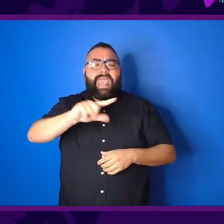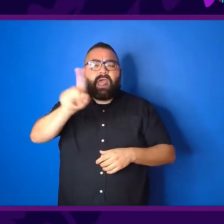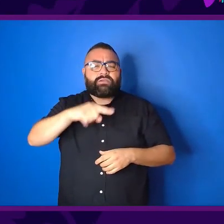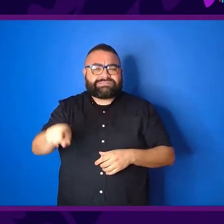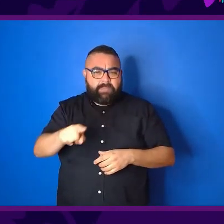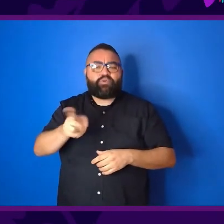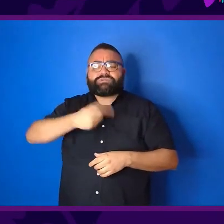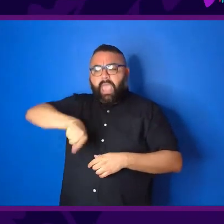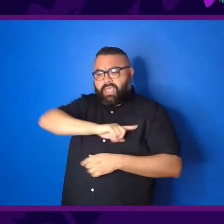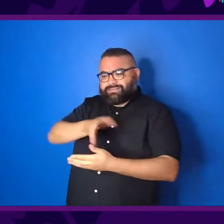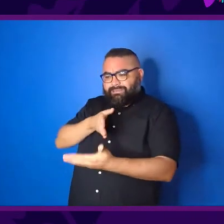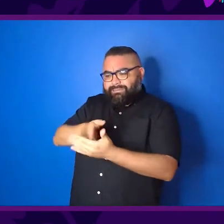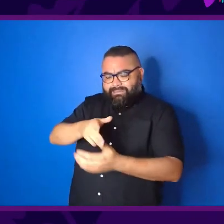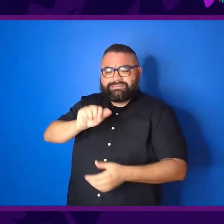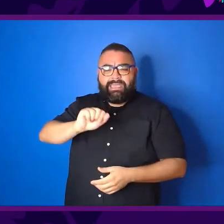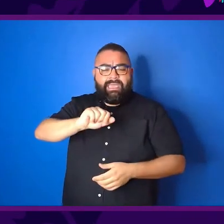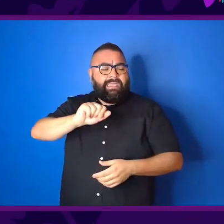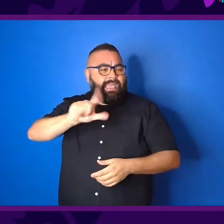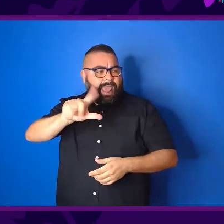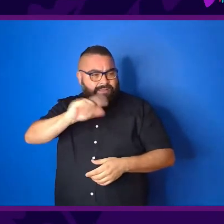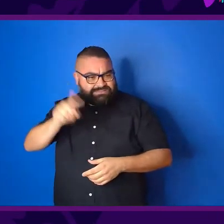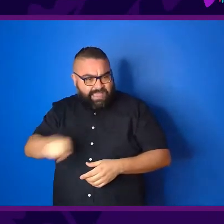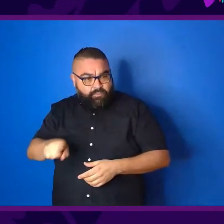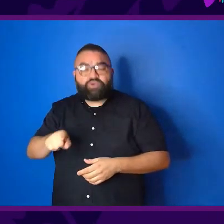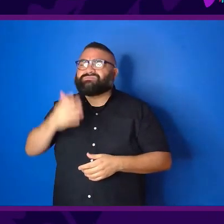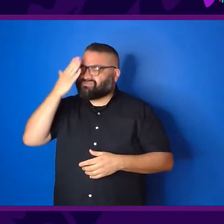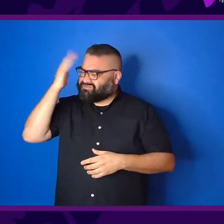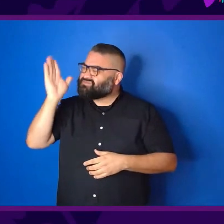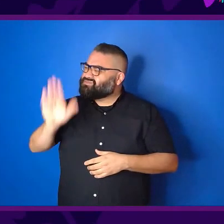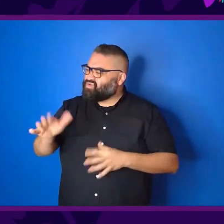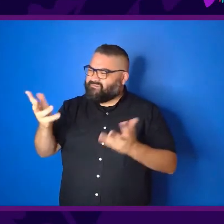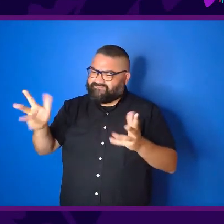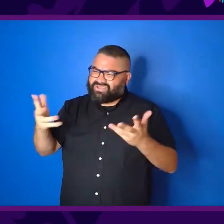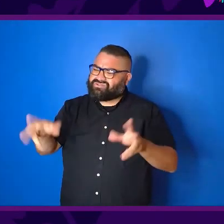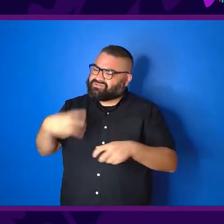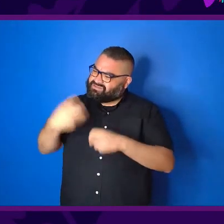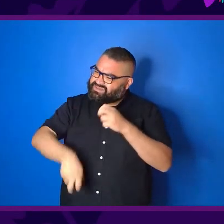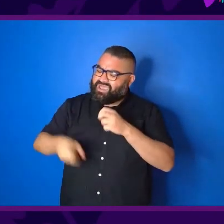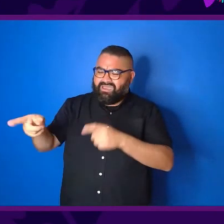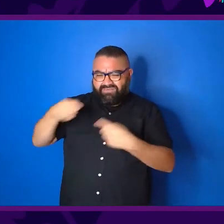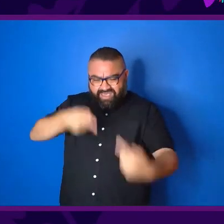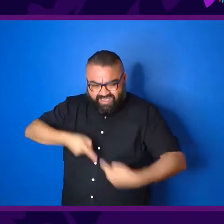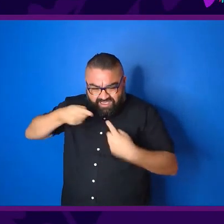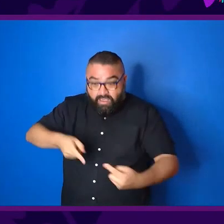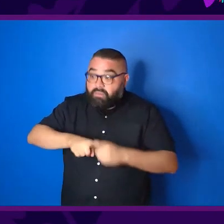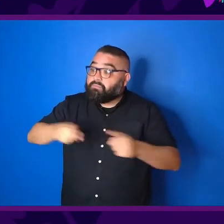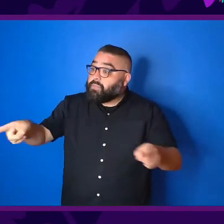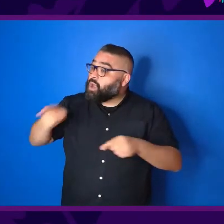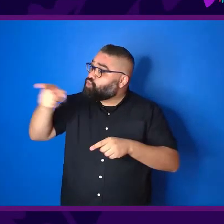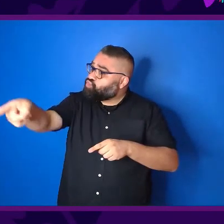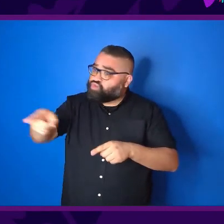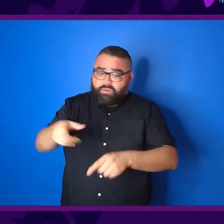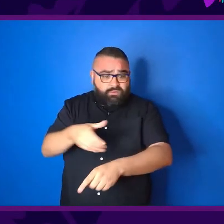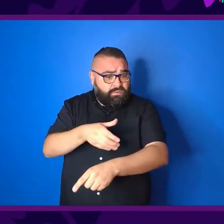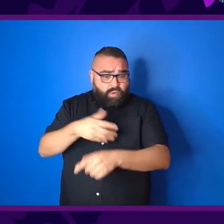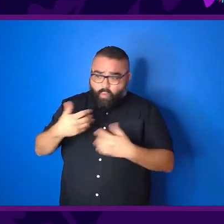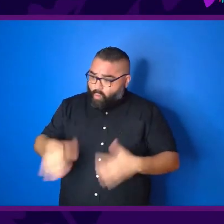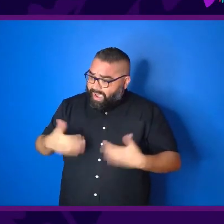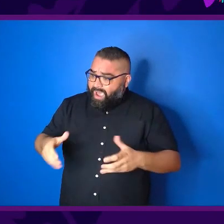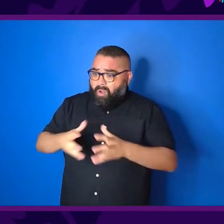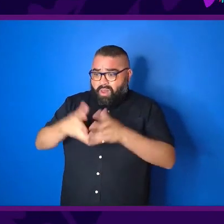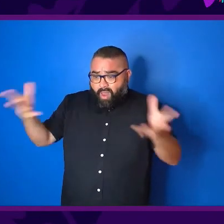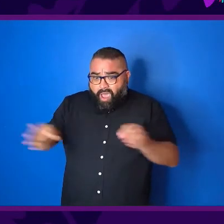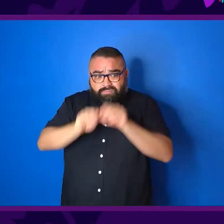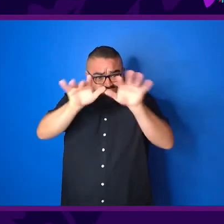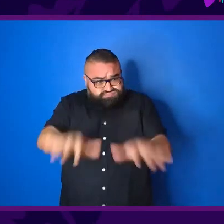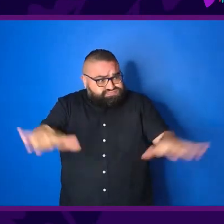how important that is. And Carrie, you have been a force for justice all over the world in recognizing people out there that many people